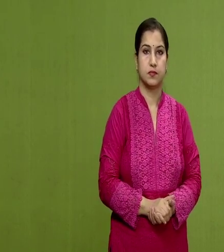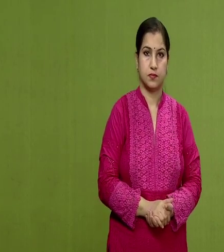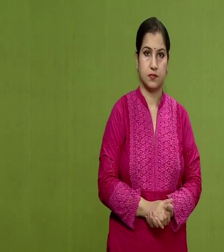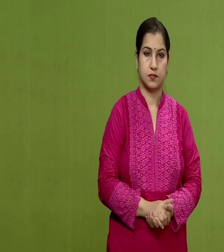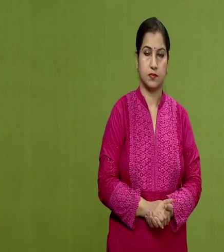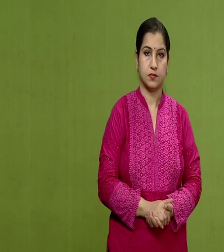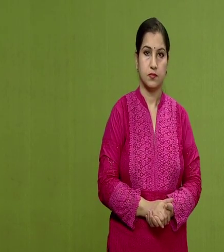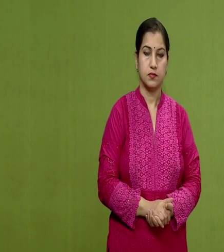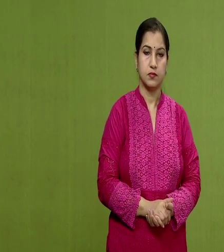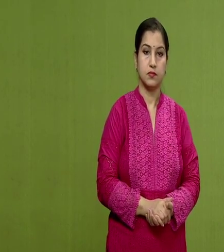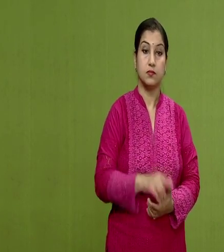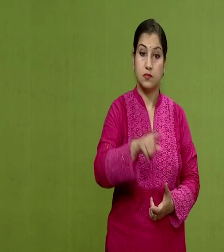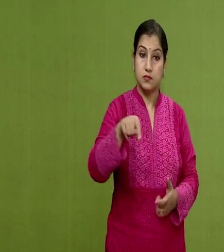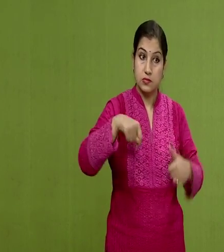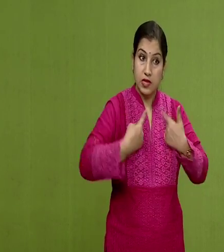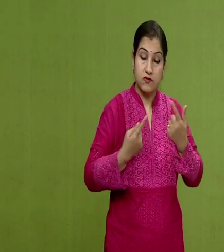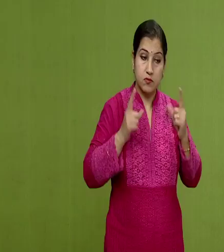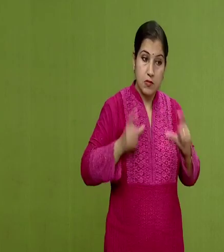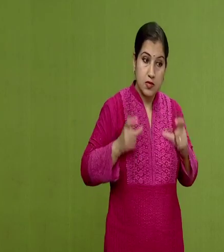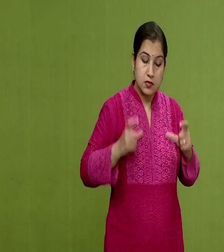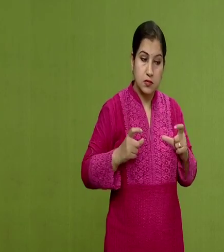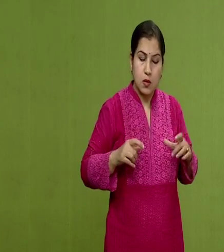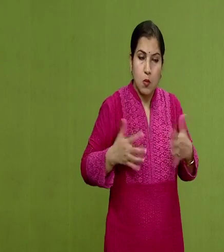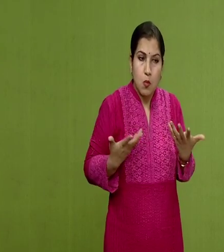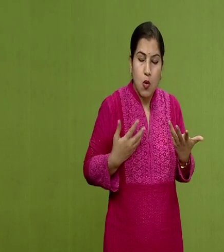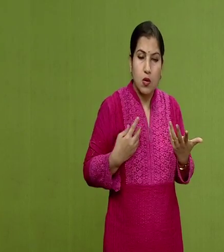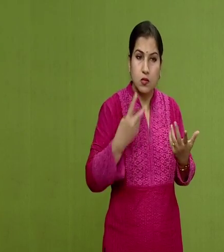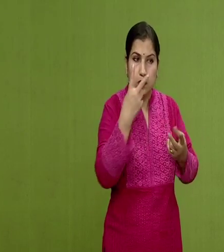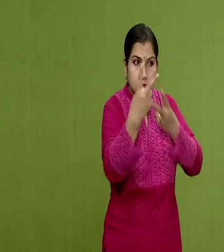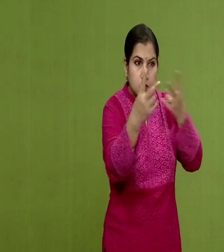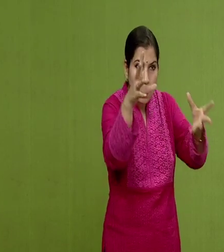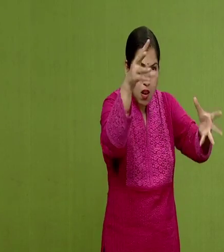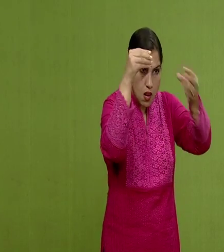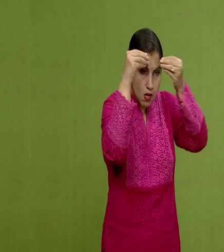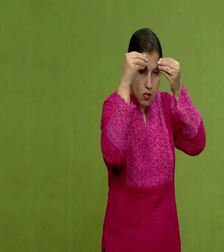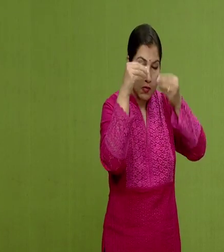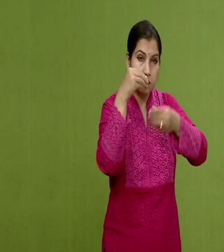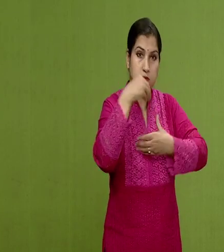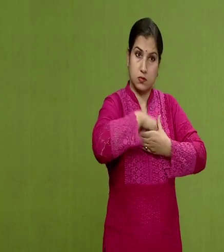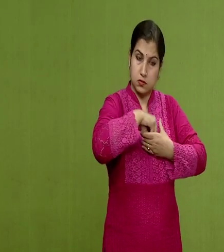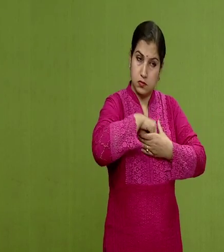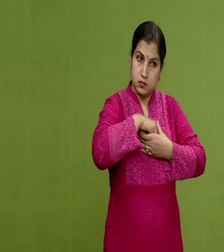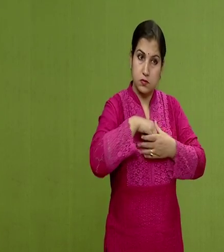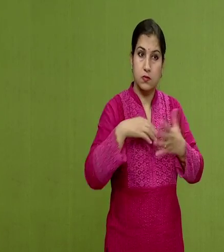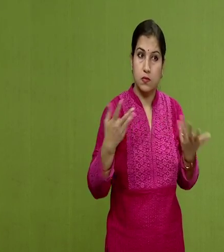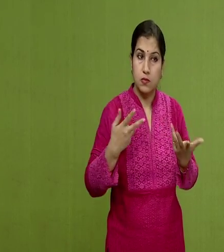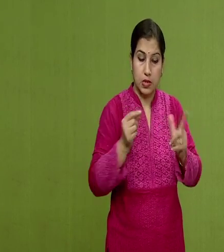We have to be careful what we are imparting, what we can